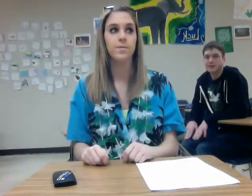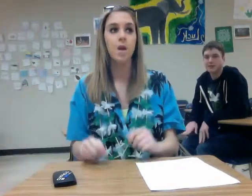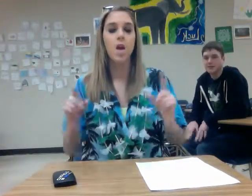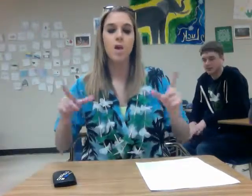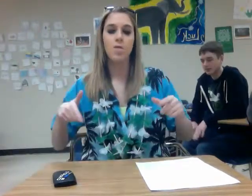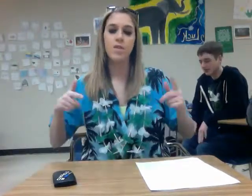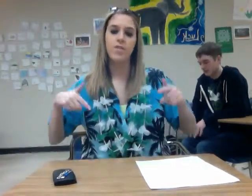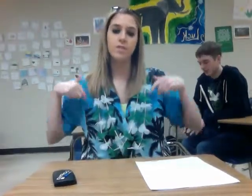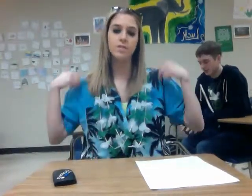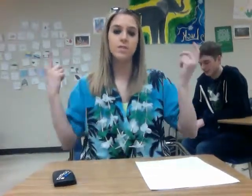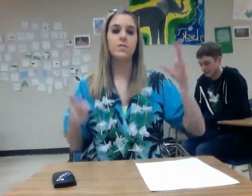heaven